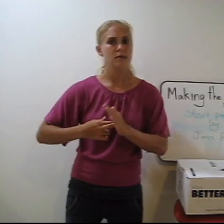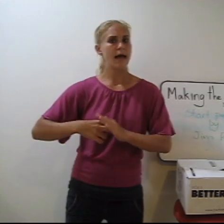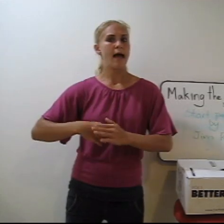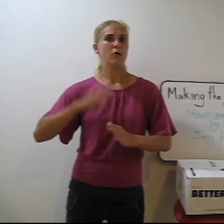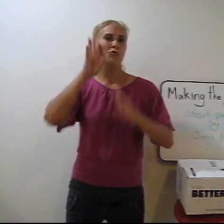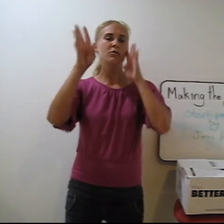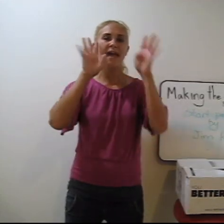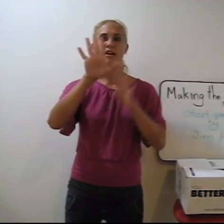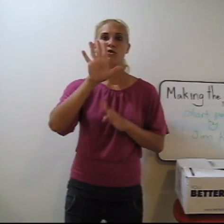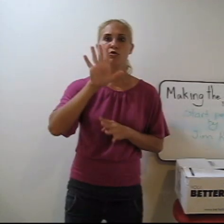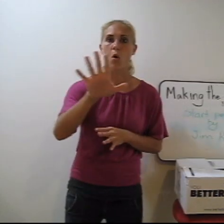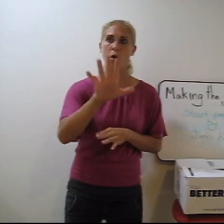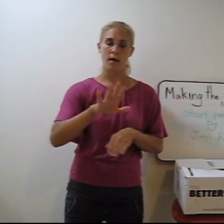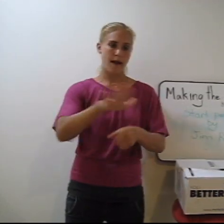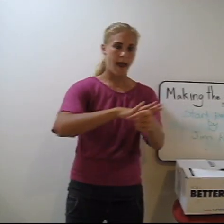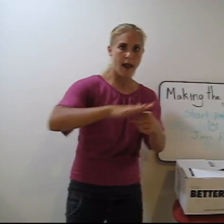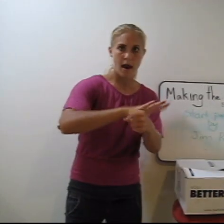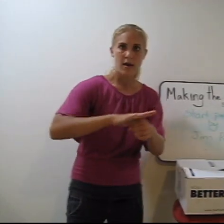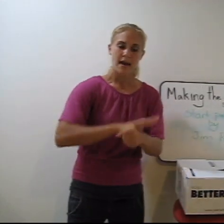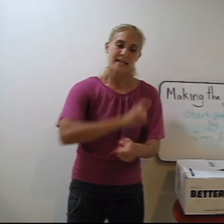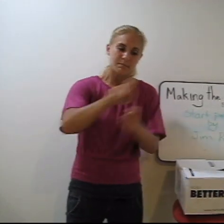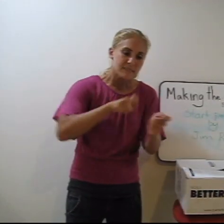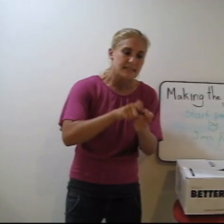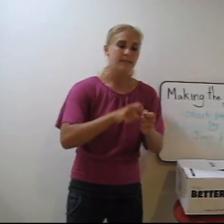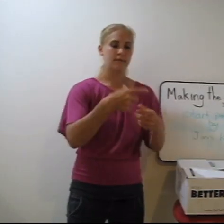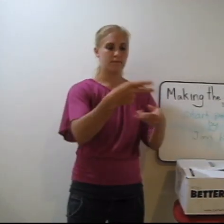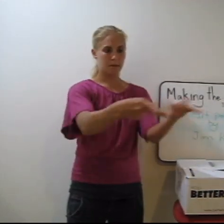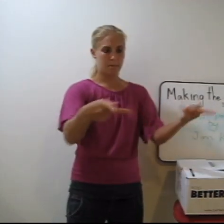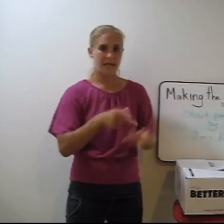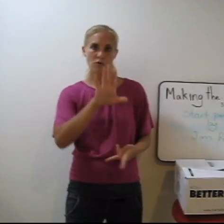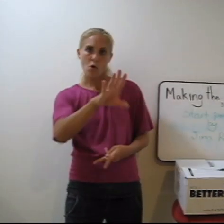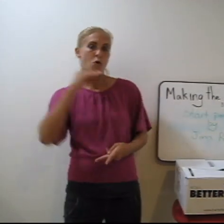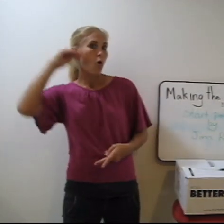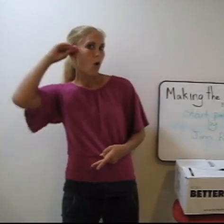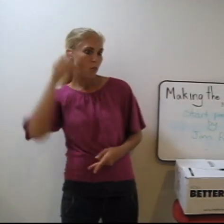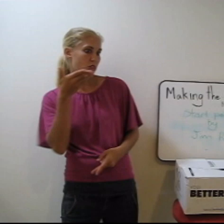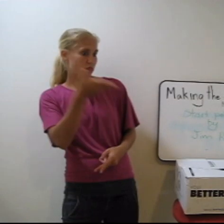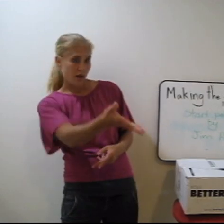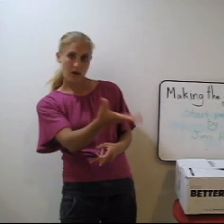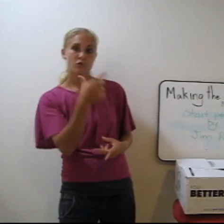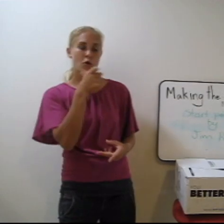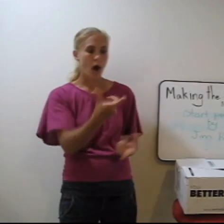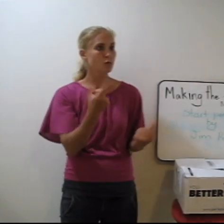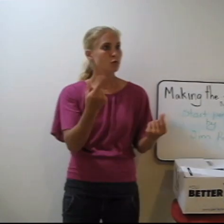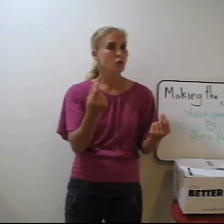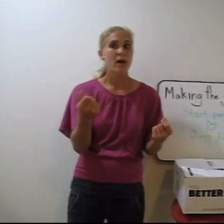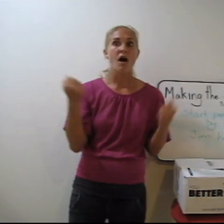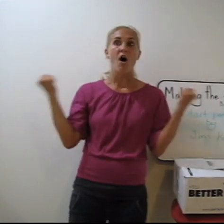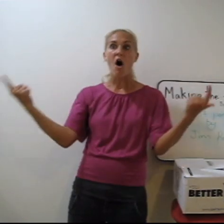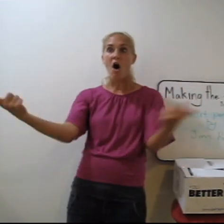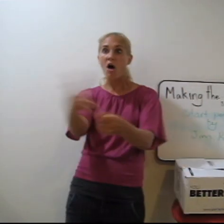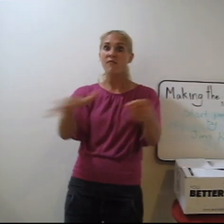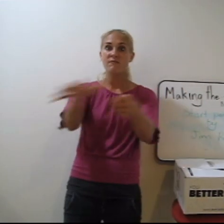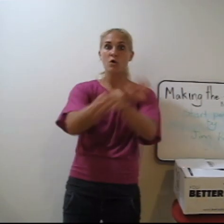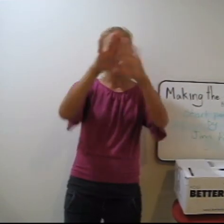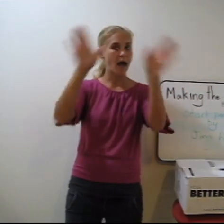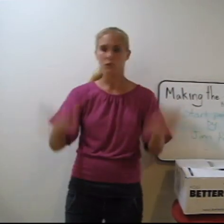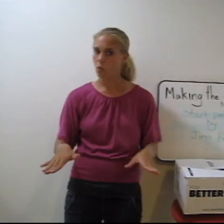in your home that you will do your business. Only do it there so it doesn't take over your family home and lifestyle. And so when you are there, you are